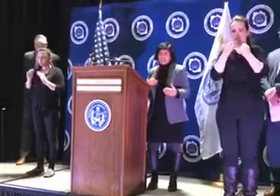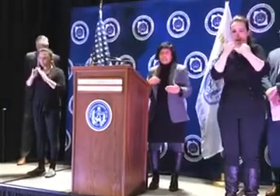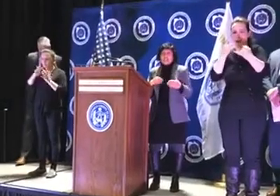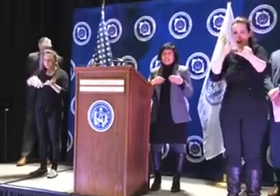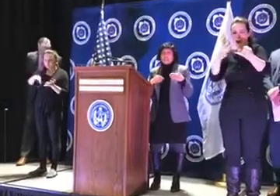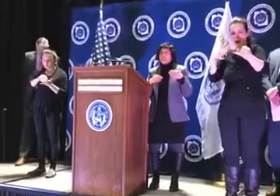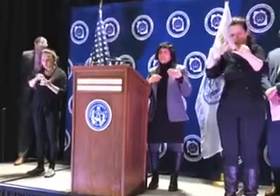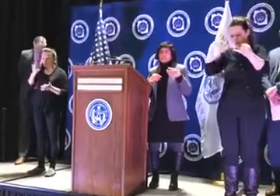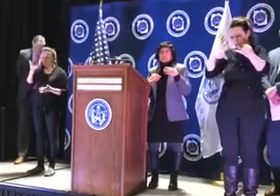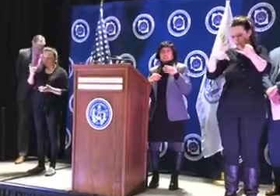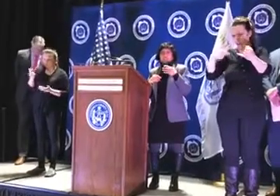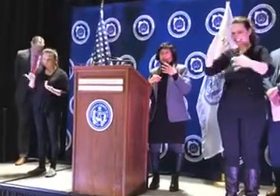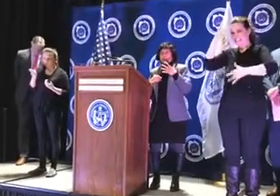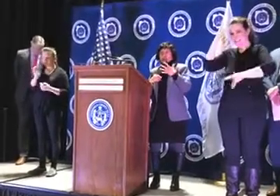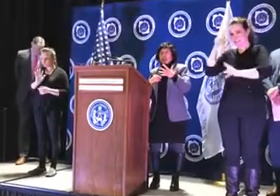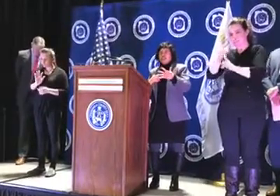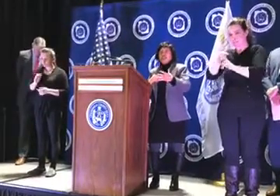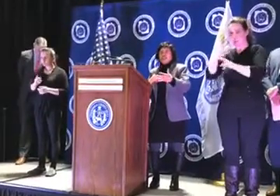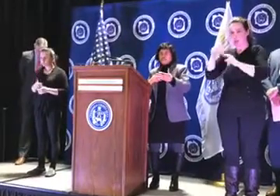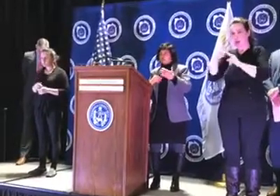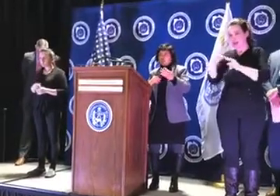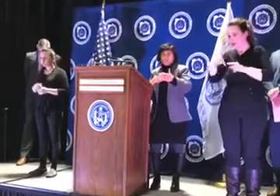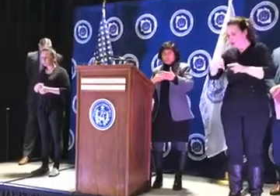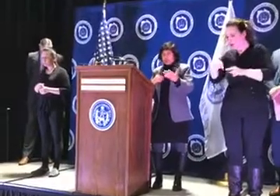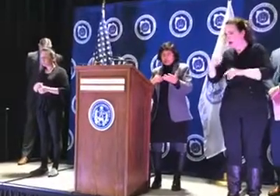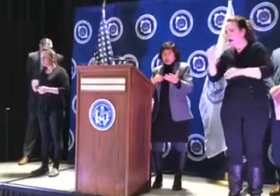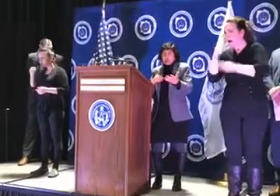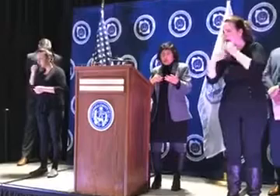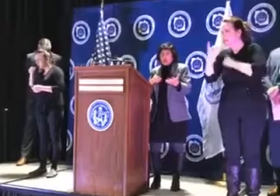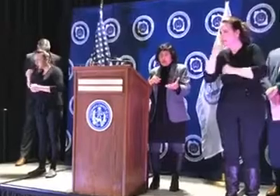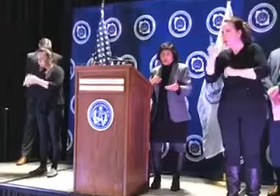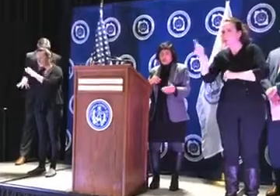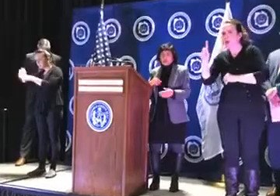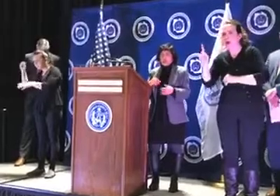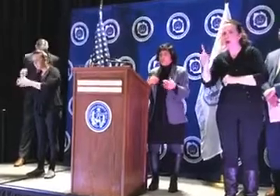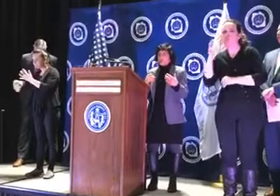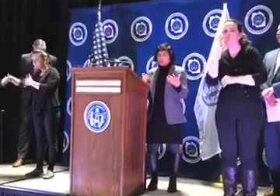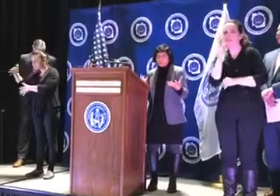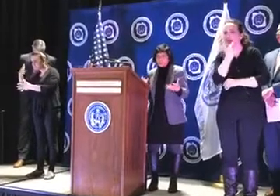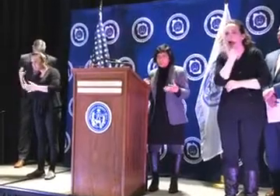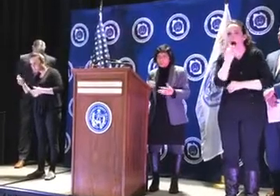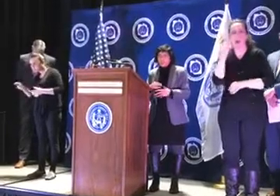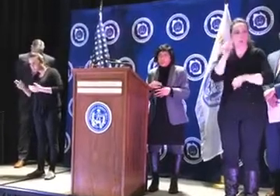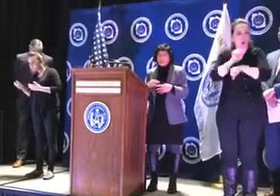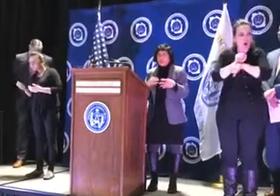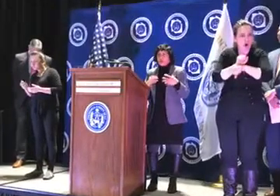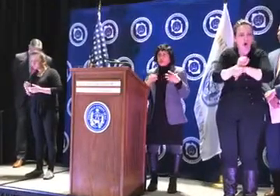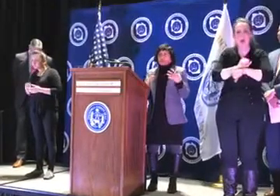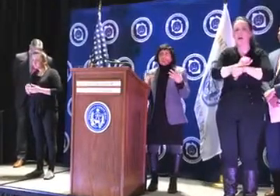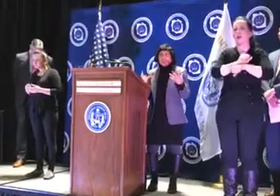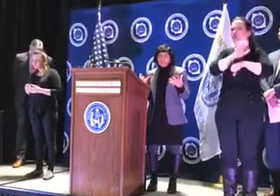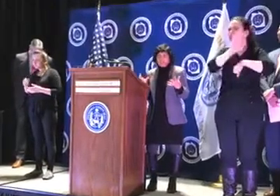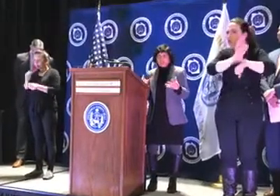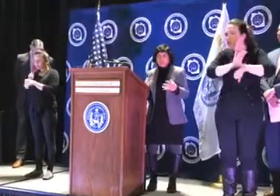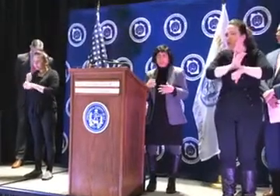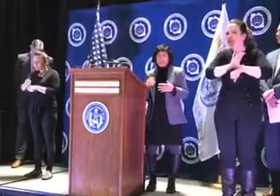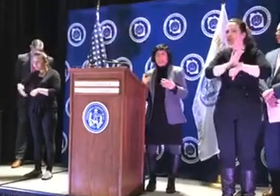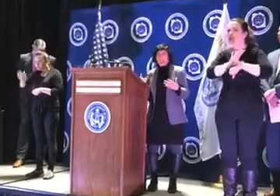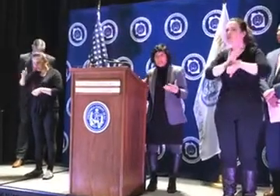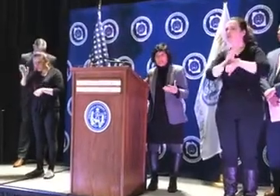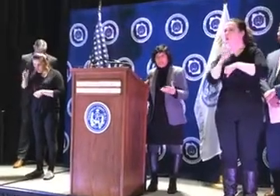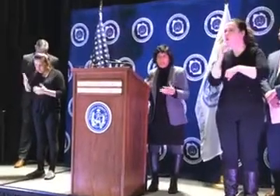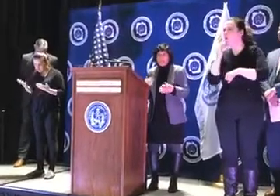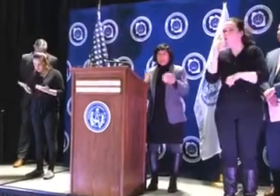dinner? Did they go to the place of work or place of worship, or any restaurant or